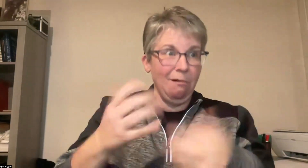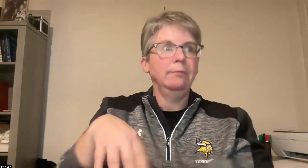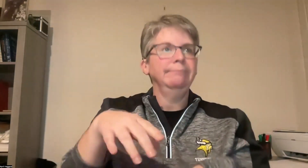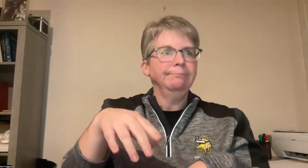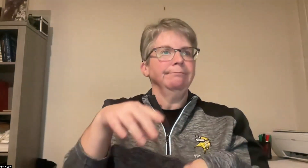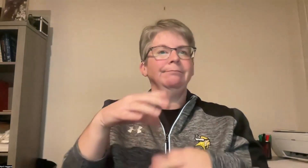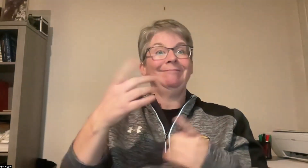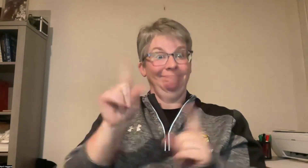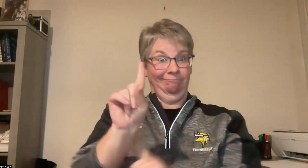Next,